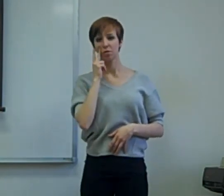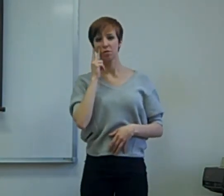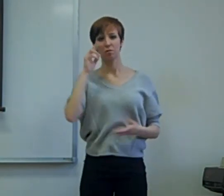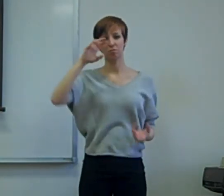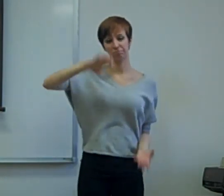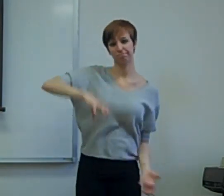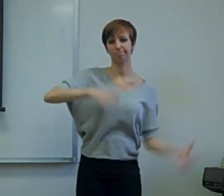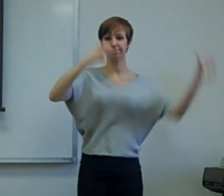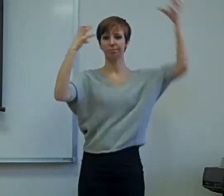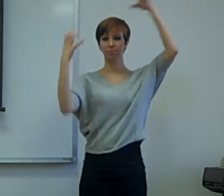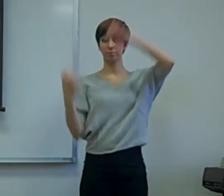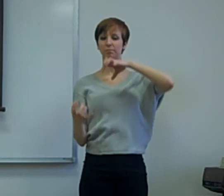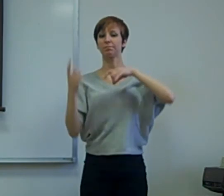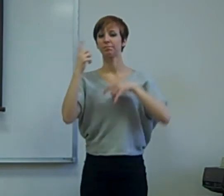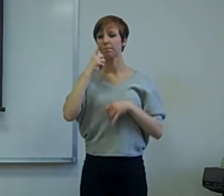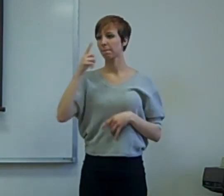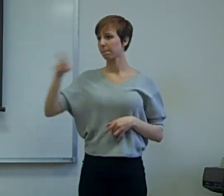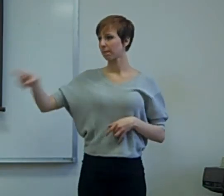there, the llamas and the horse that are on the farm.